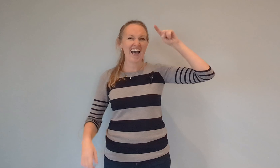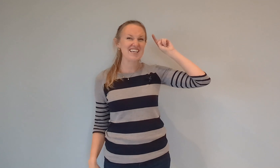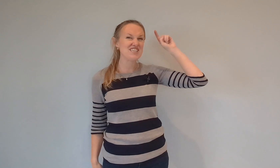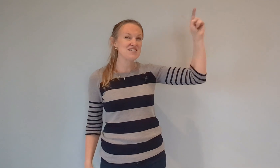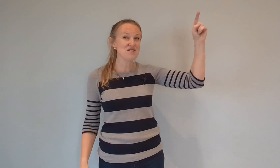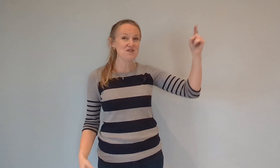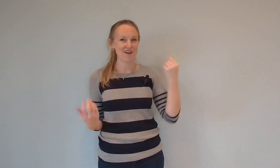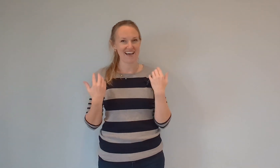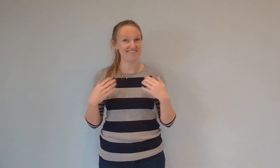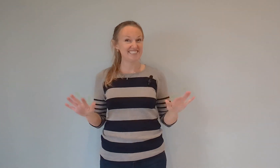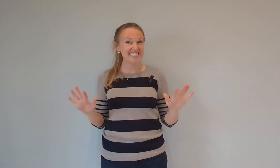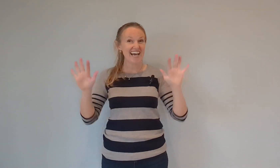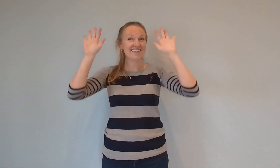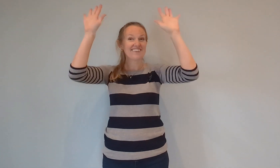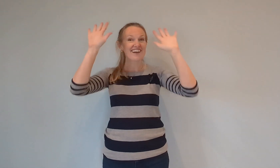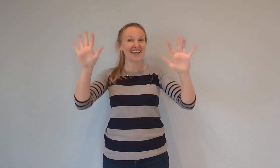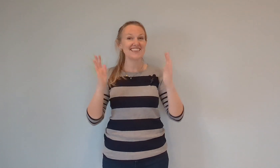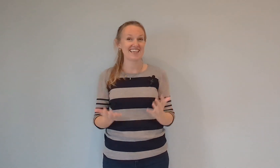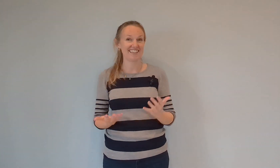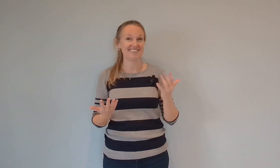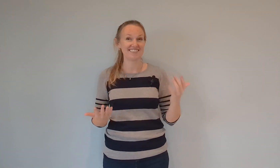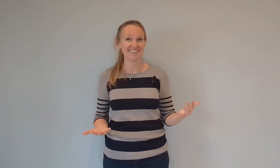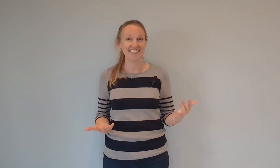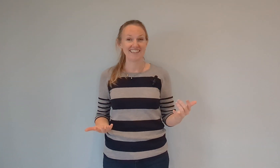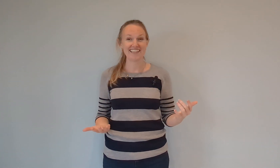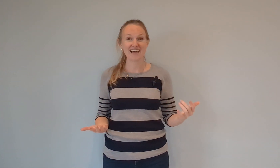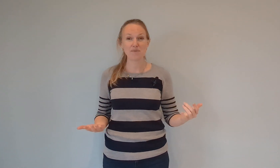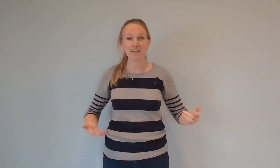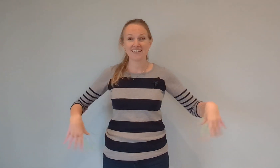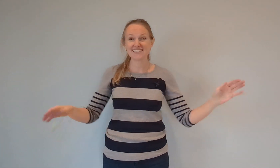Hallelujah, you have done great things. And then that repeats.